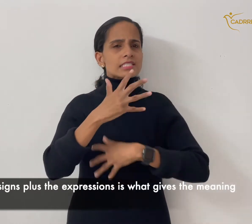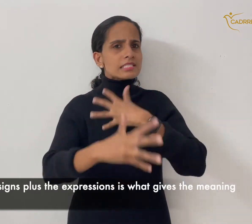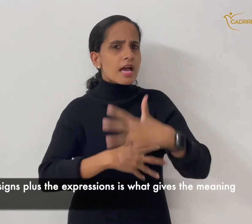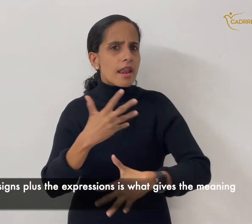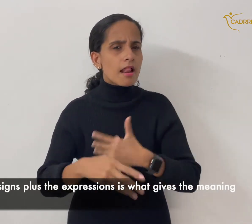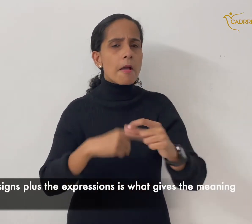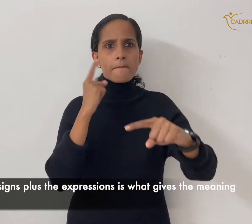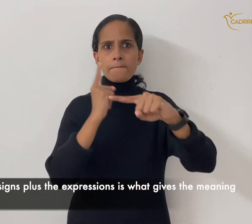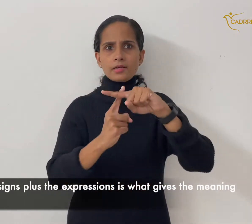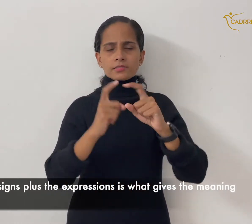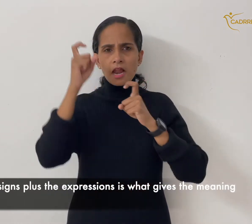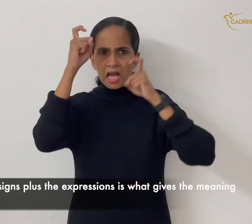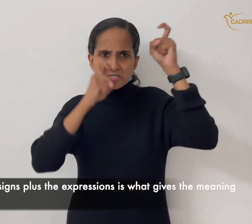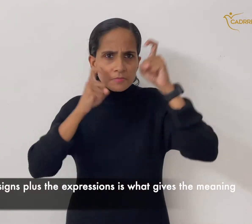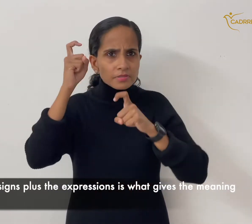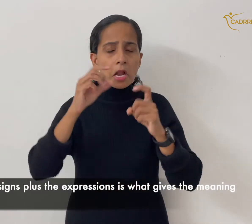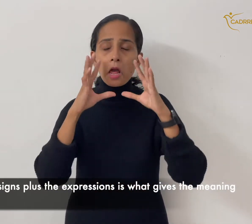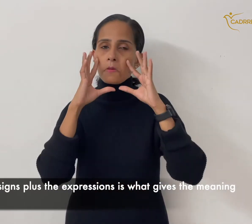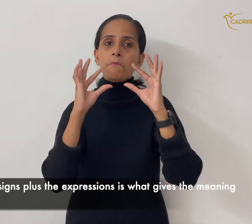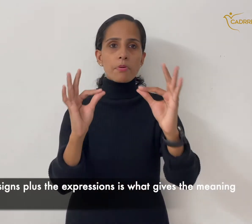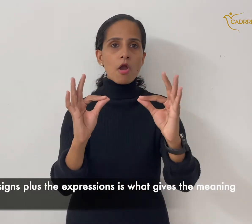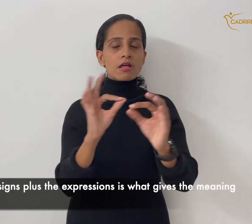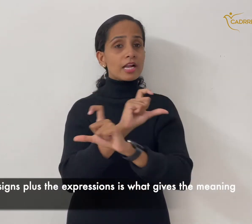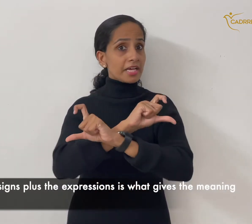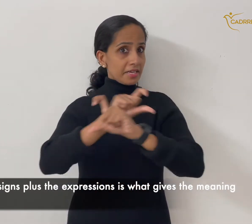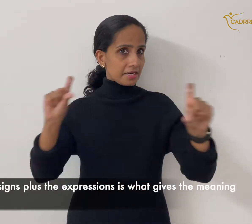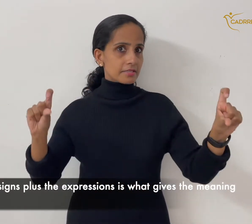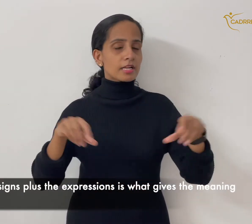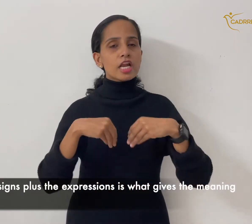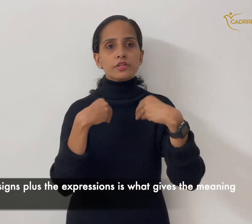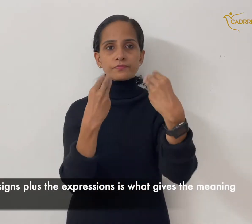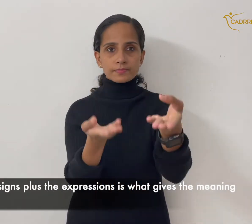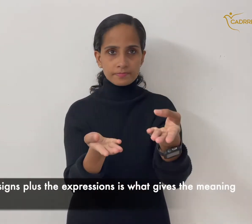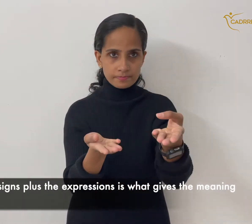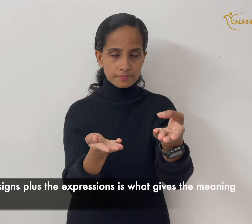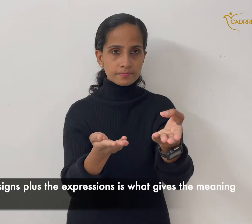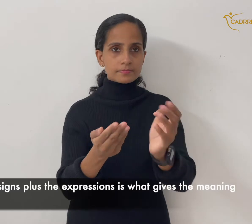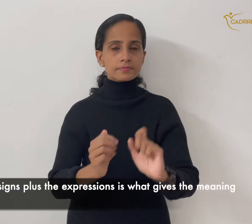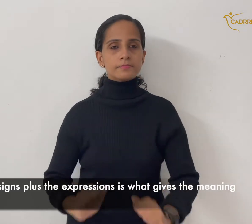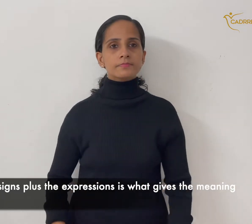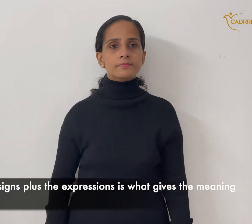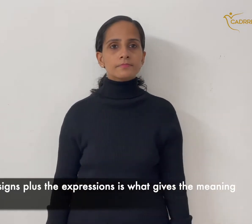expressions. The signs plus the expression is what gives the meaning.